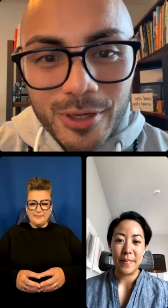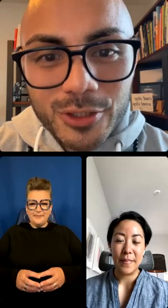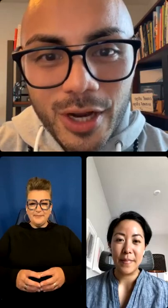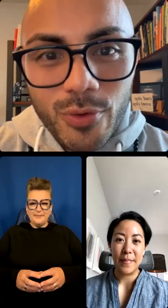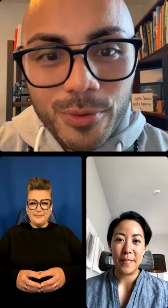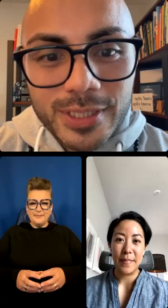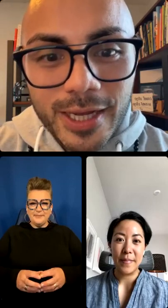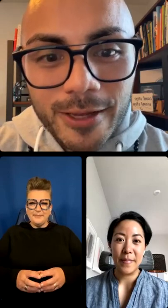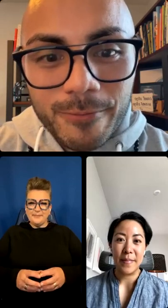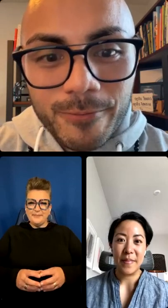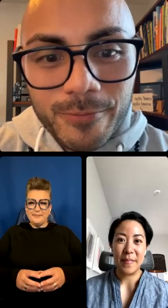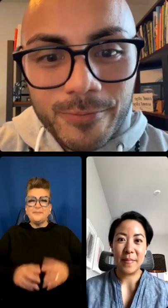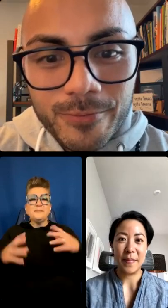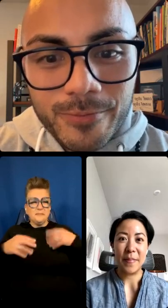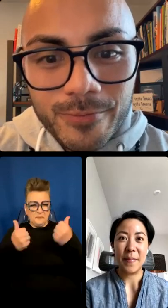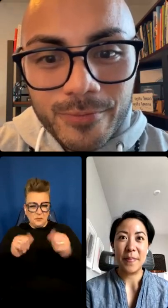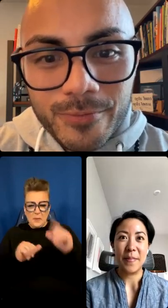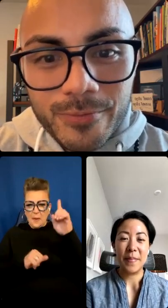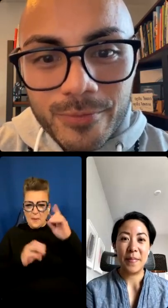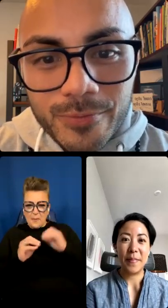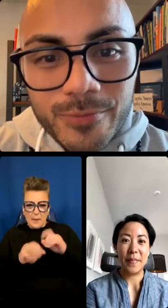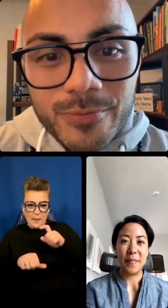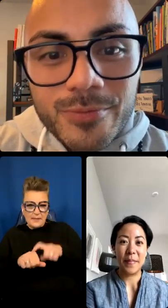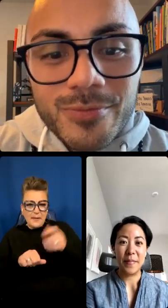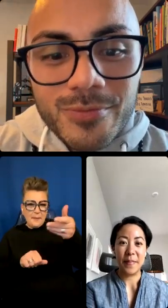Okay, I'm gonna try one more time.